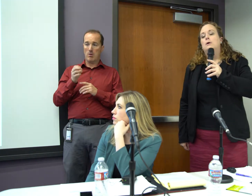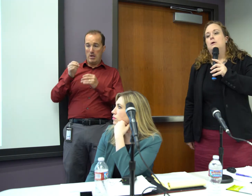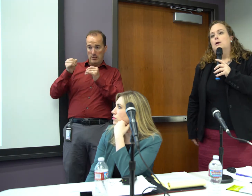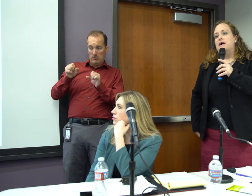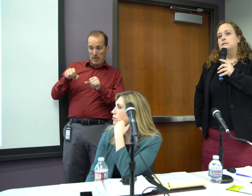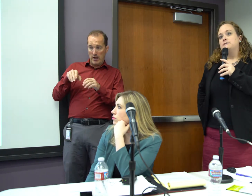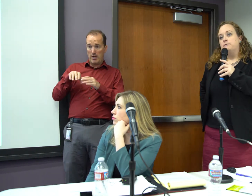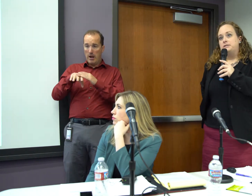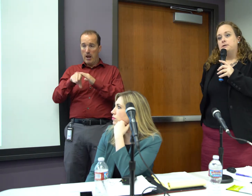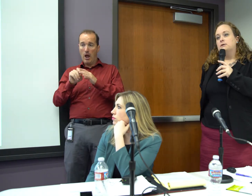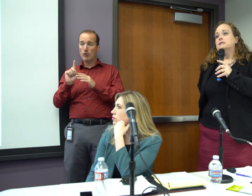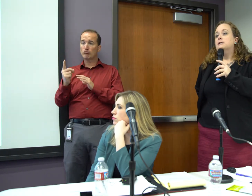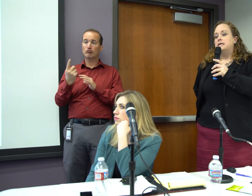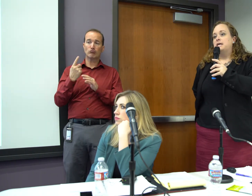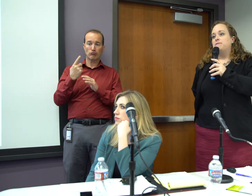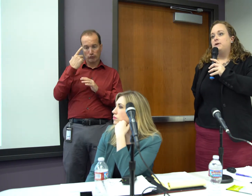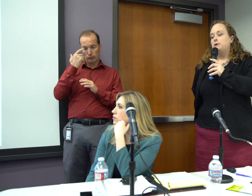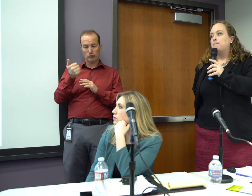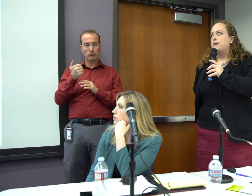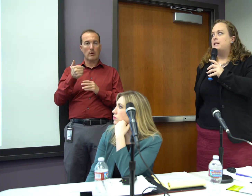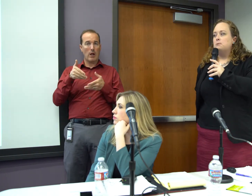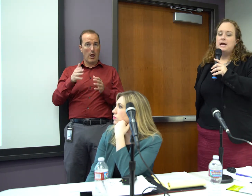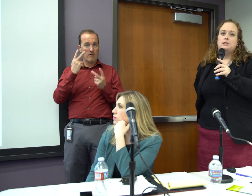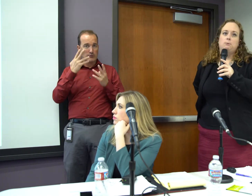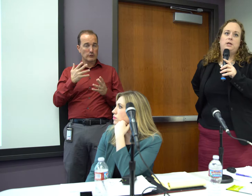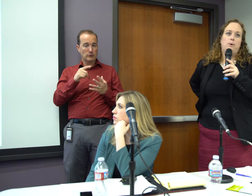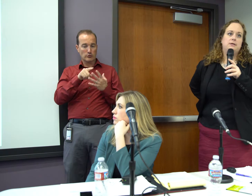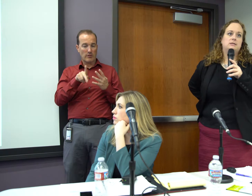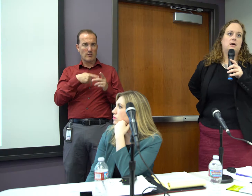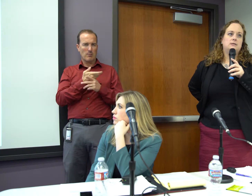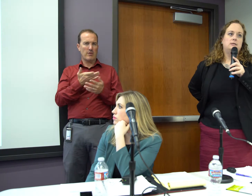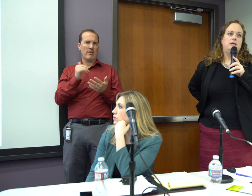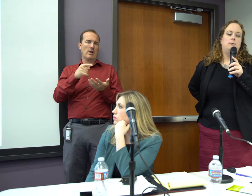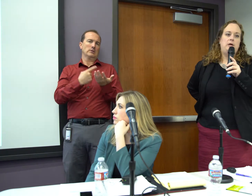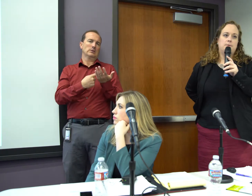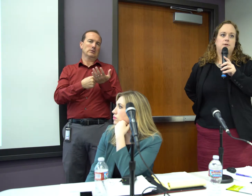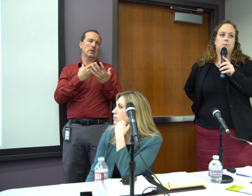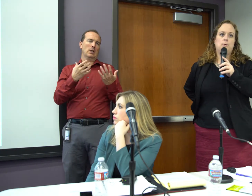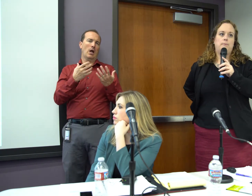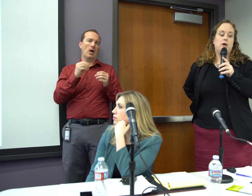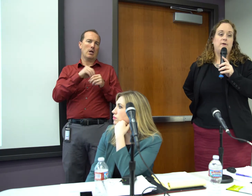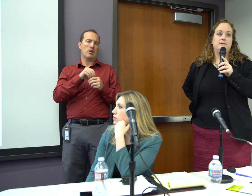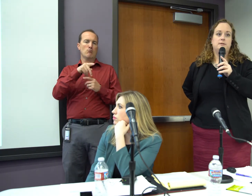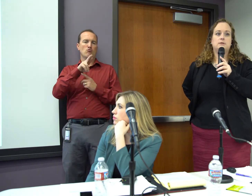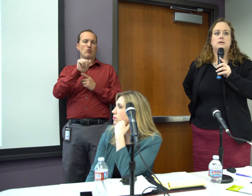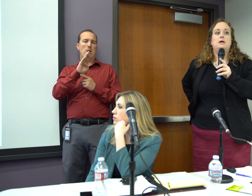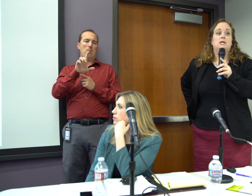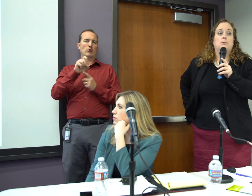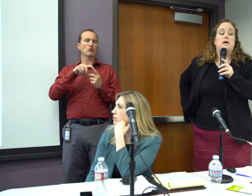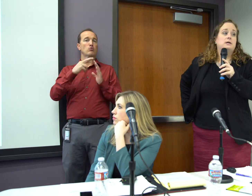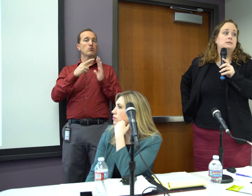there allowances for visitors, that type of thing. And that was actually really well discussed in the preamble to the rule, the part about